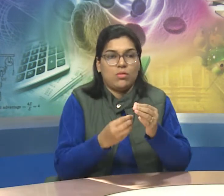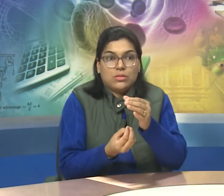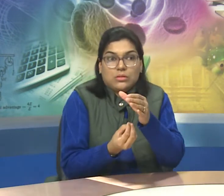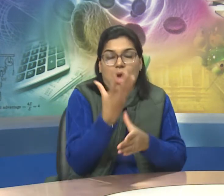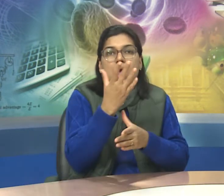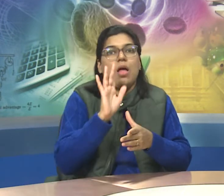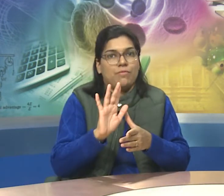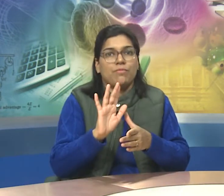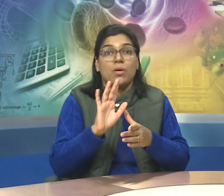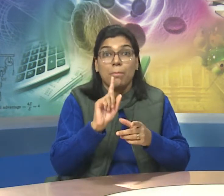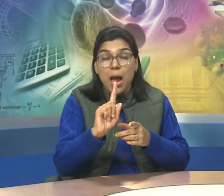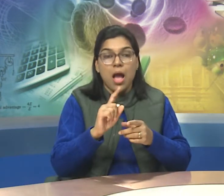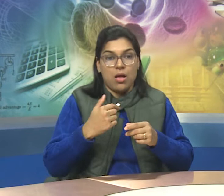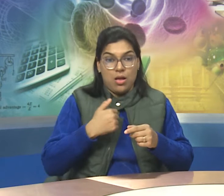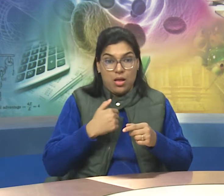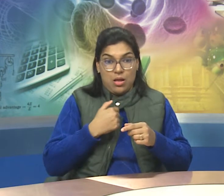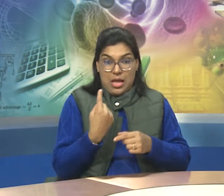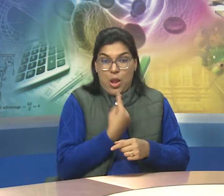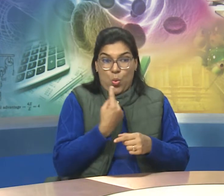and disputes,